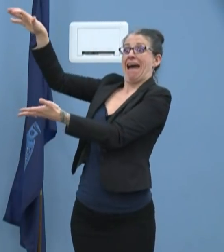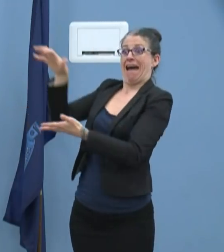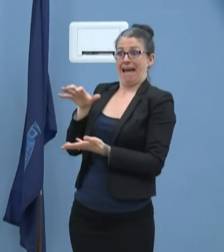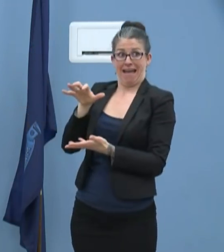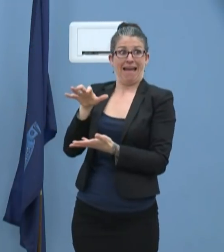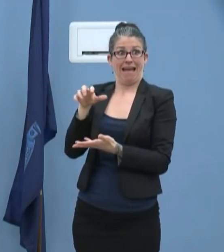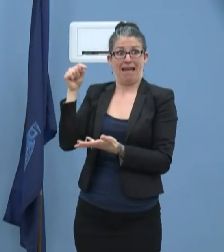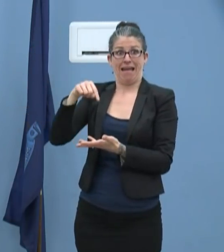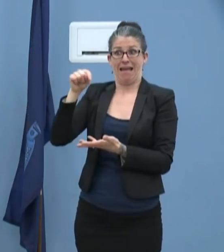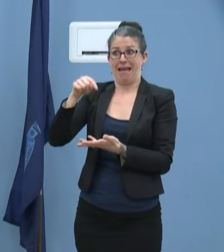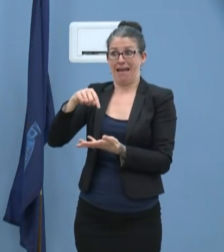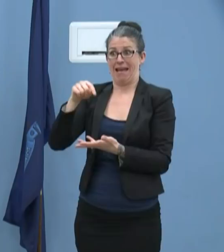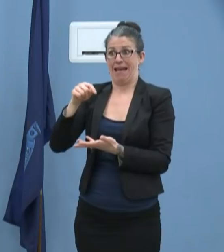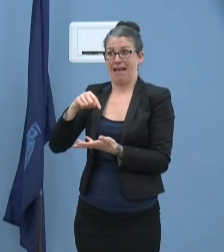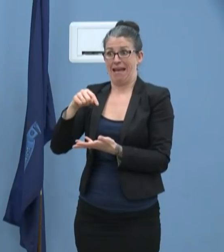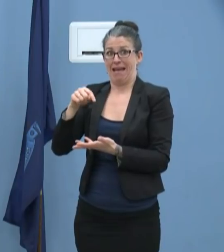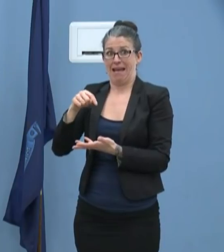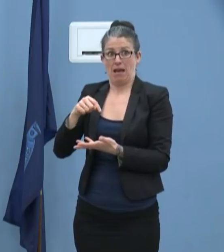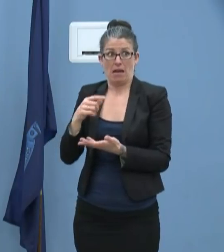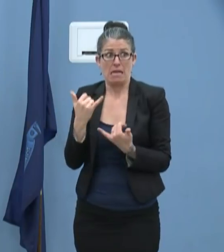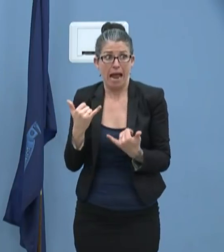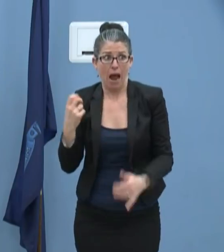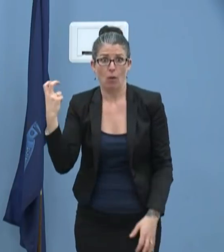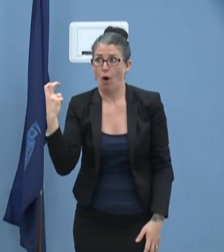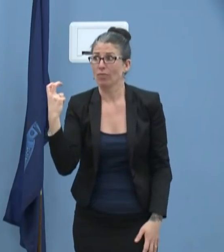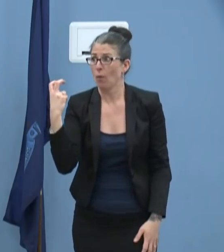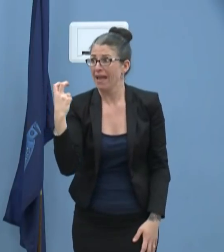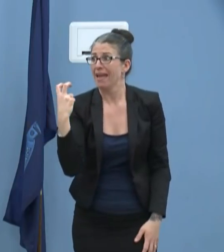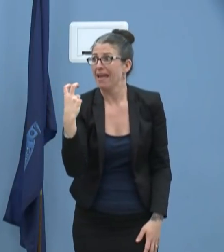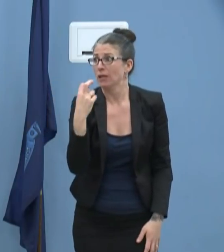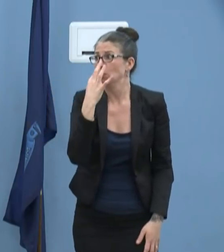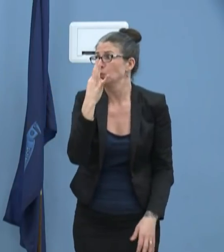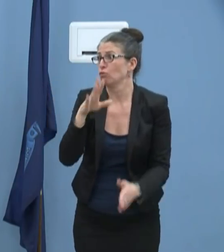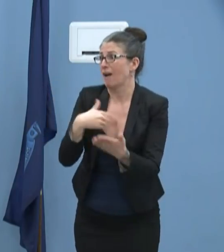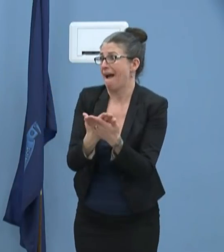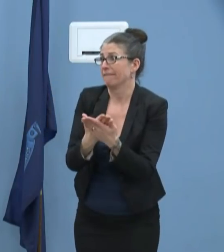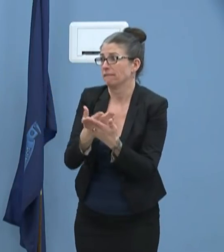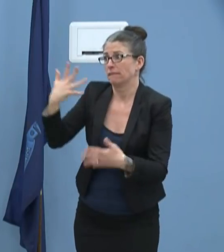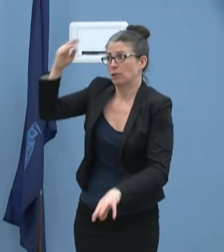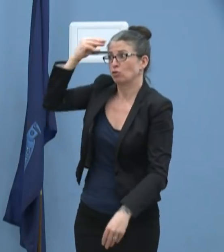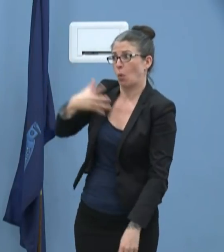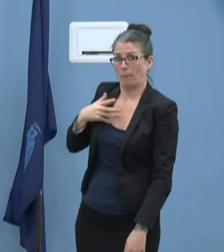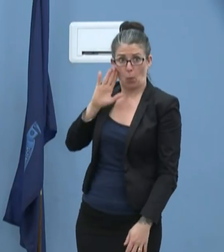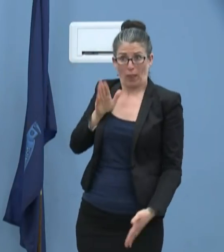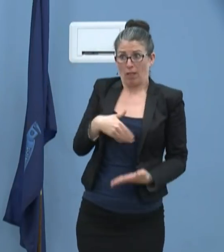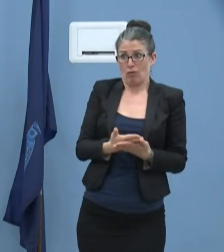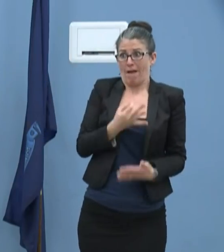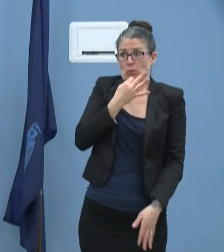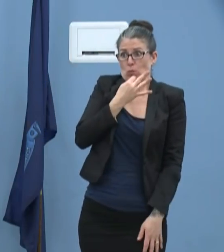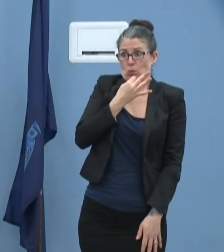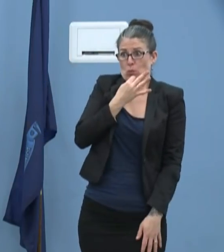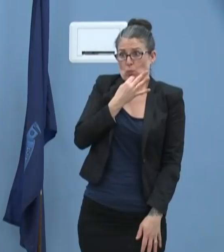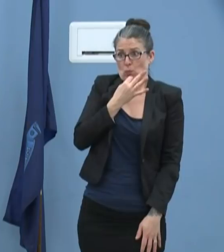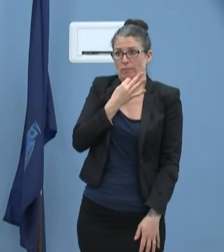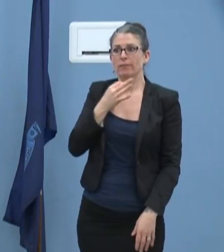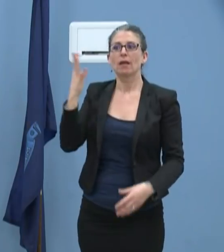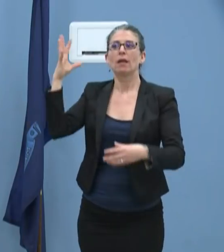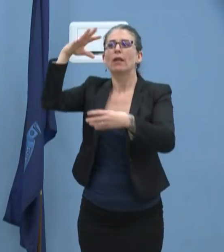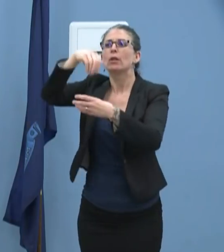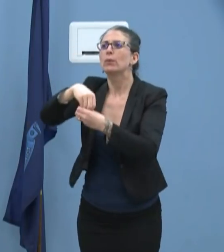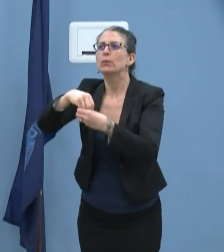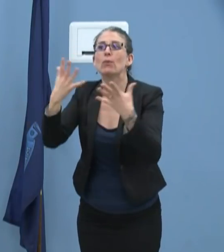is coming in. Most critically, the distribution of N95 masks